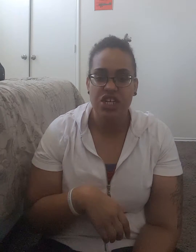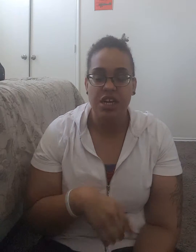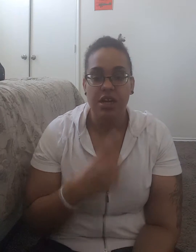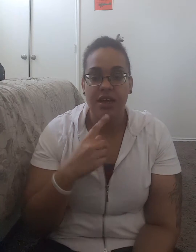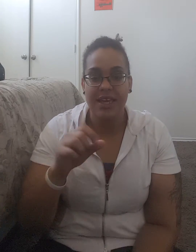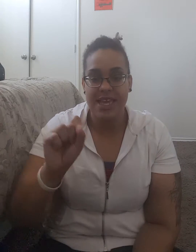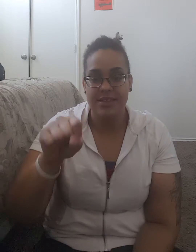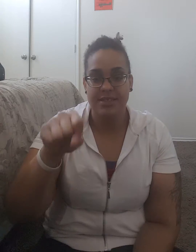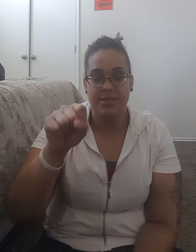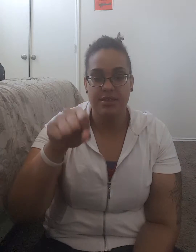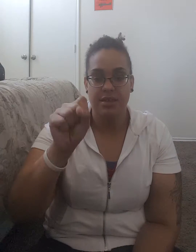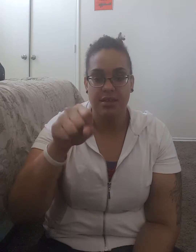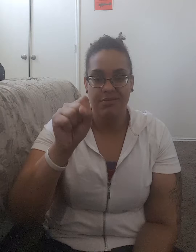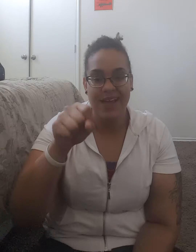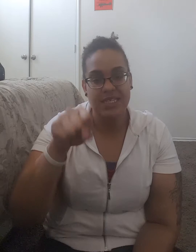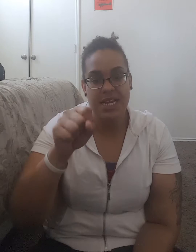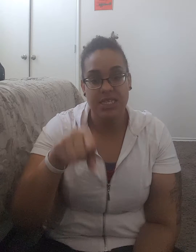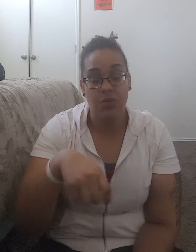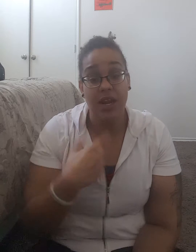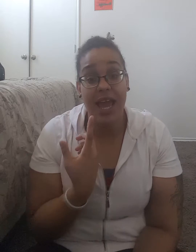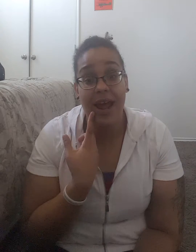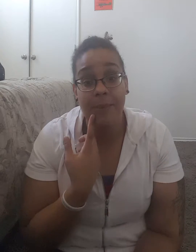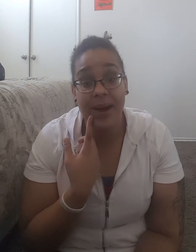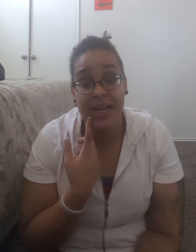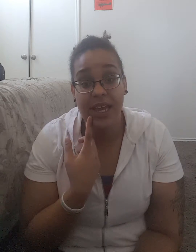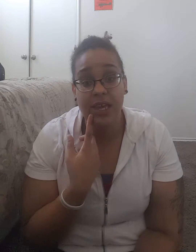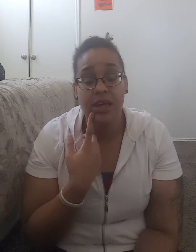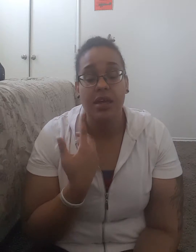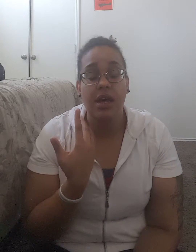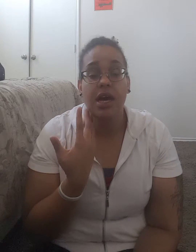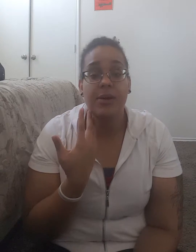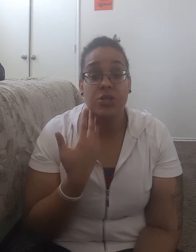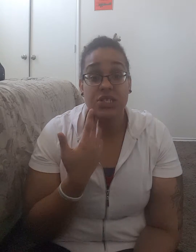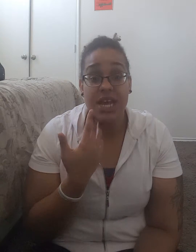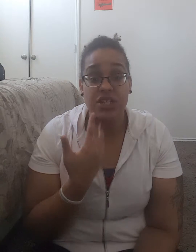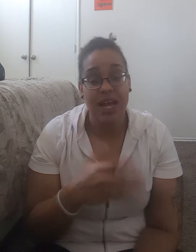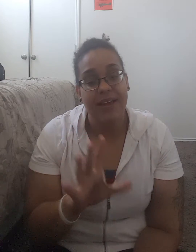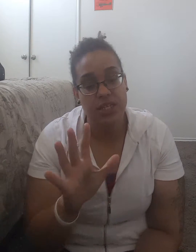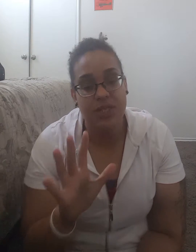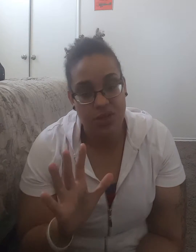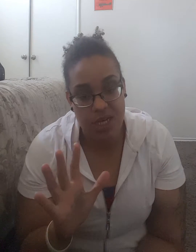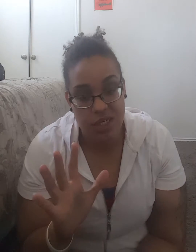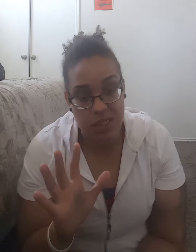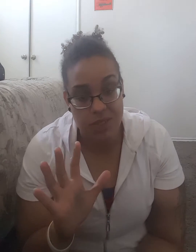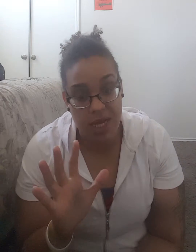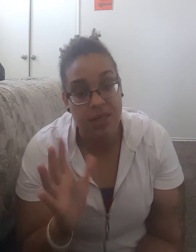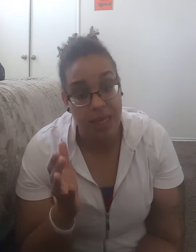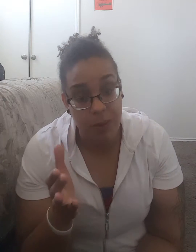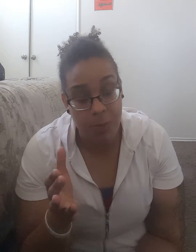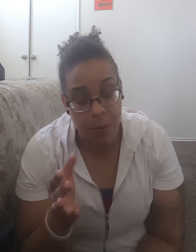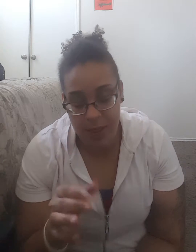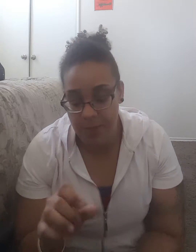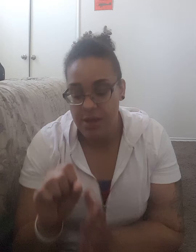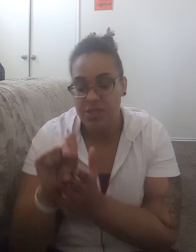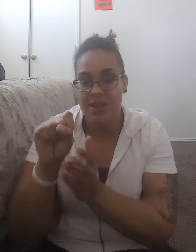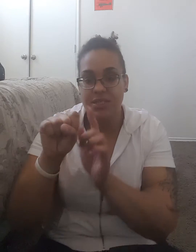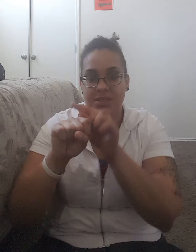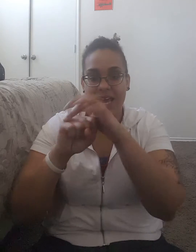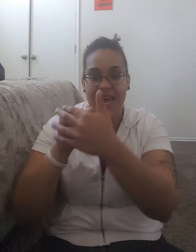sure. Yes. That's an easy one. And my association, I like to do associations with signs to help me remember them. So this looks like a